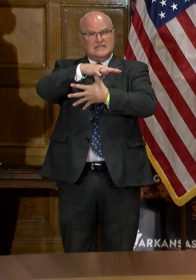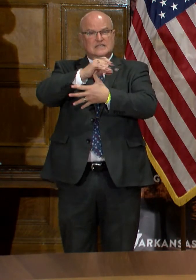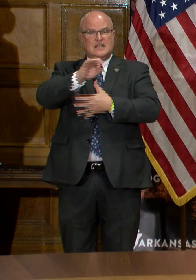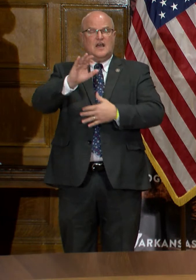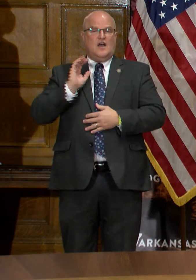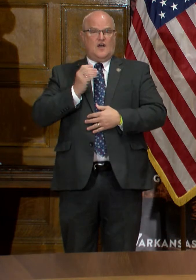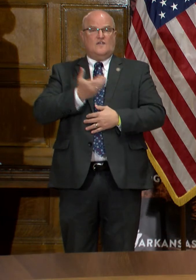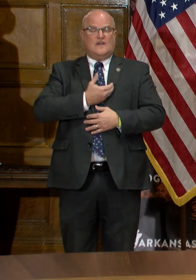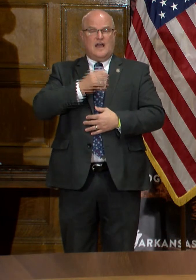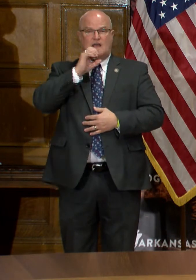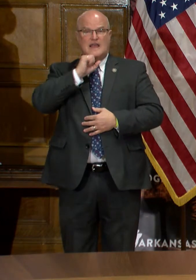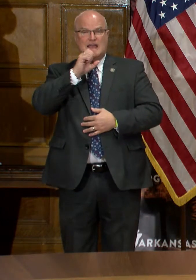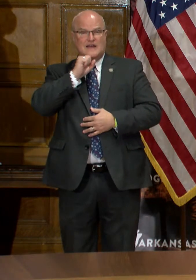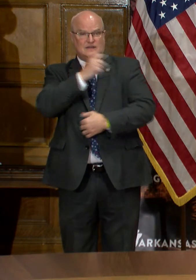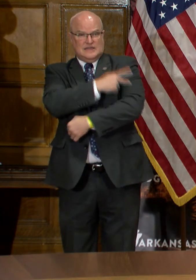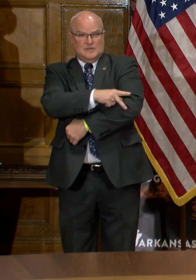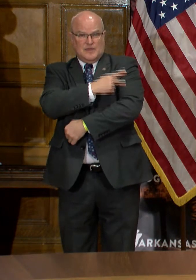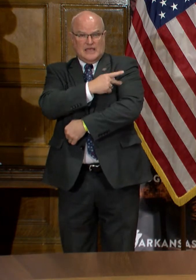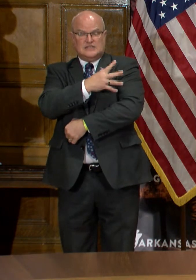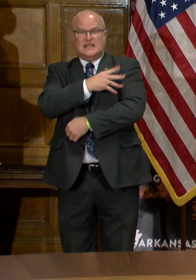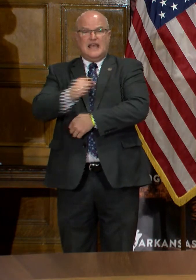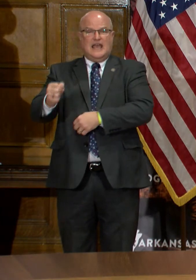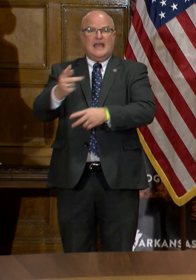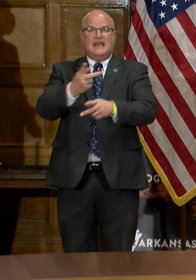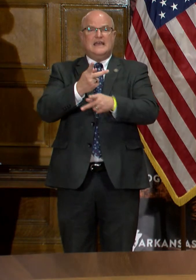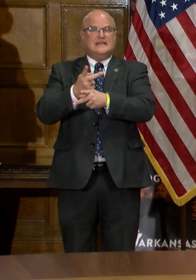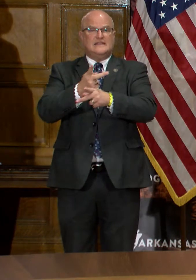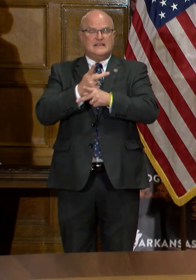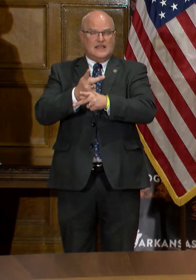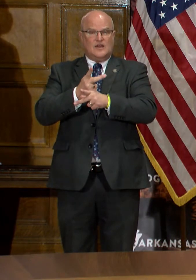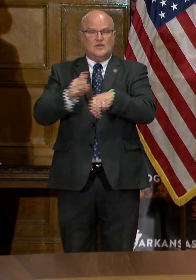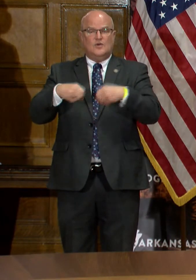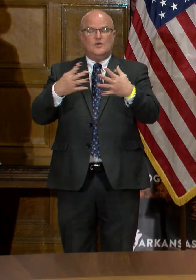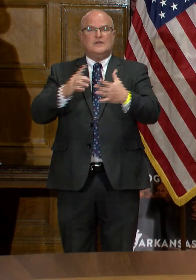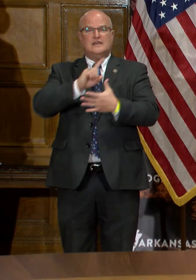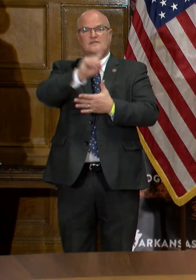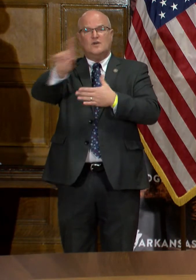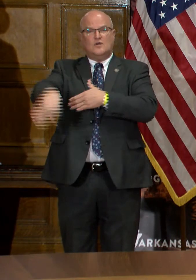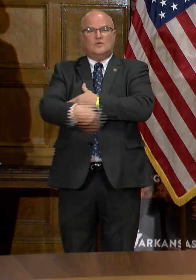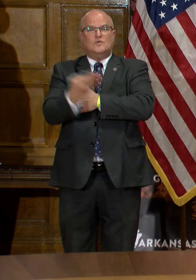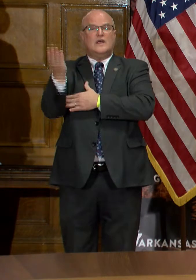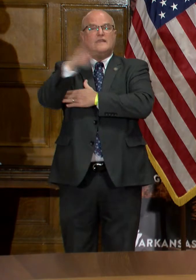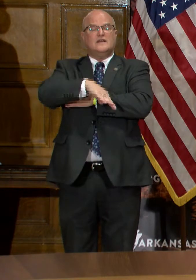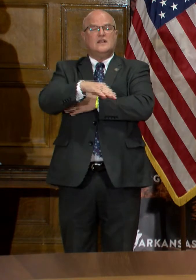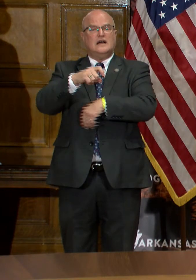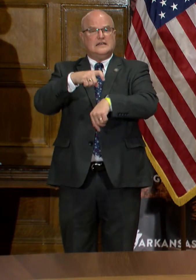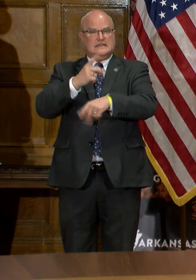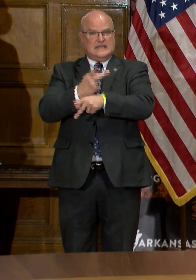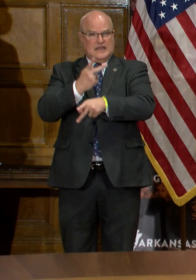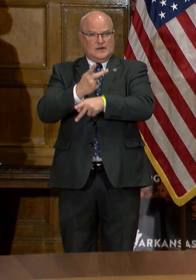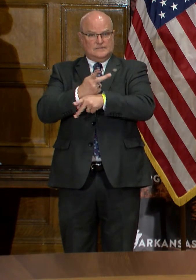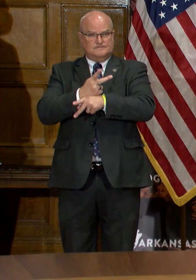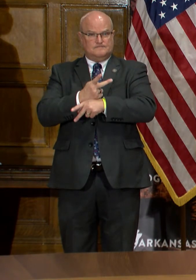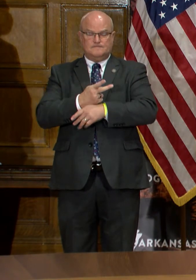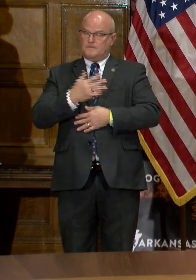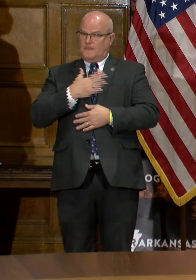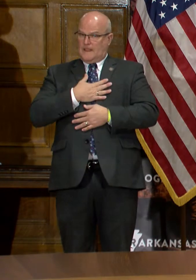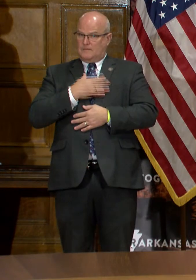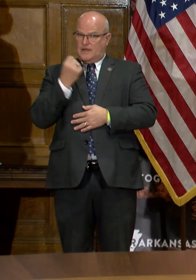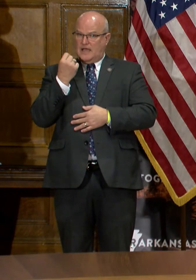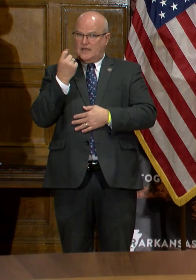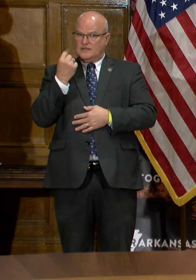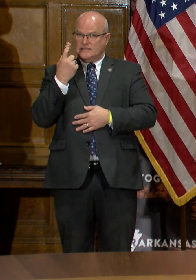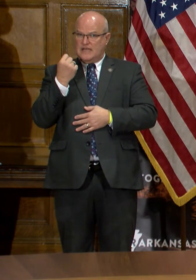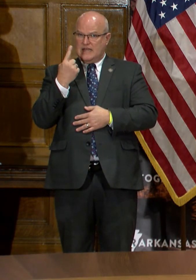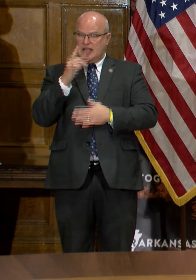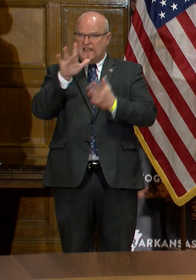of our elderly patients and their caregivers who provide round-the-clock care for them. My understanding is that by